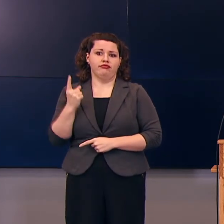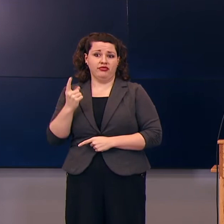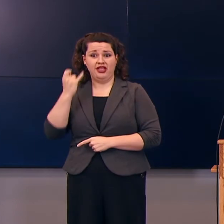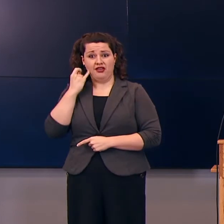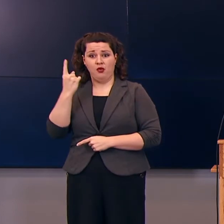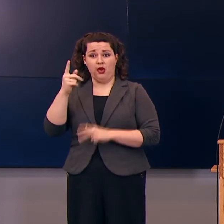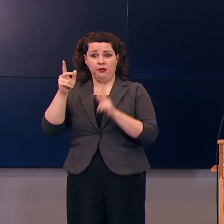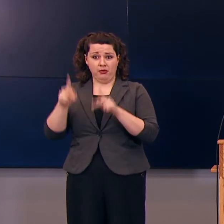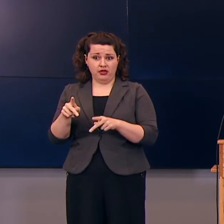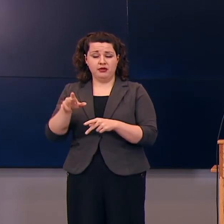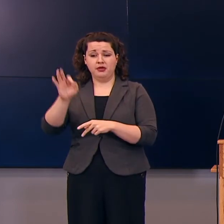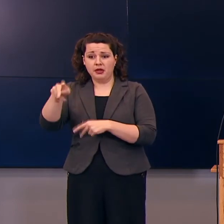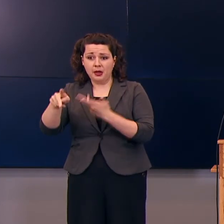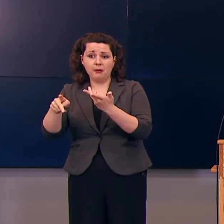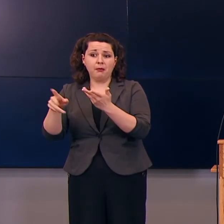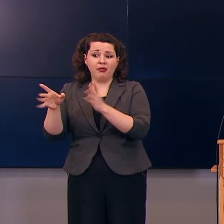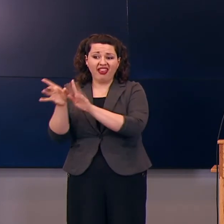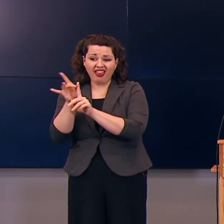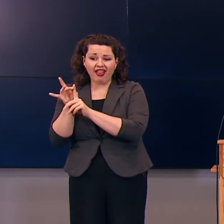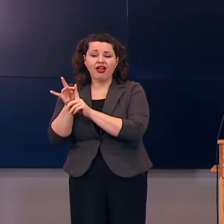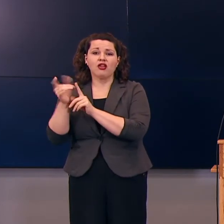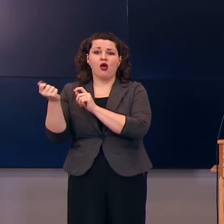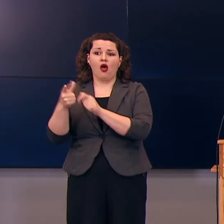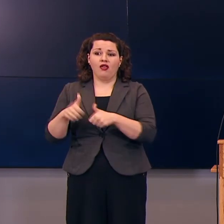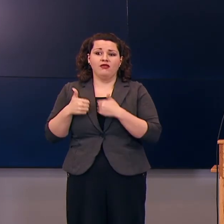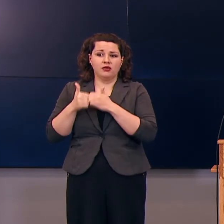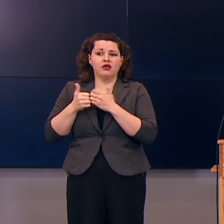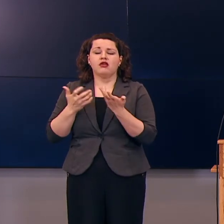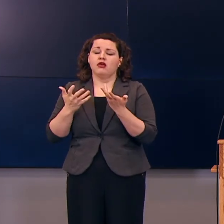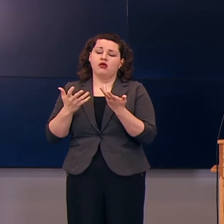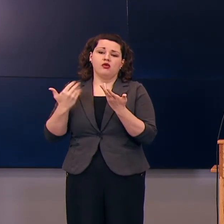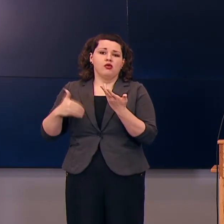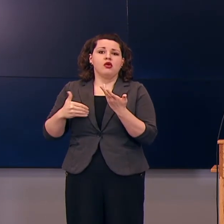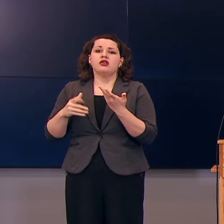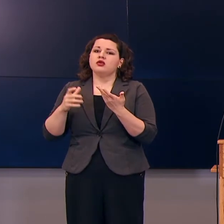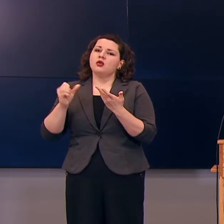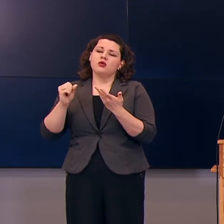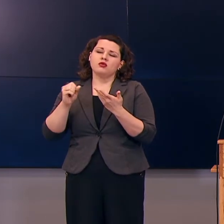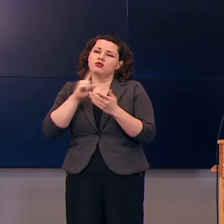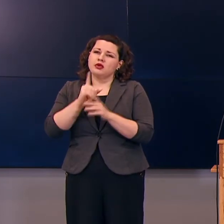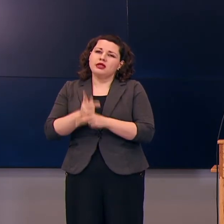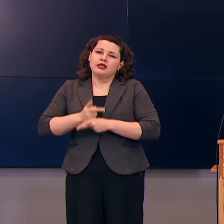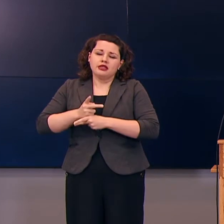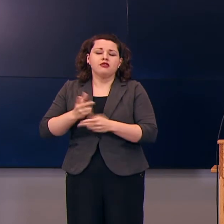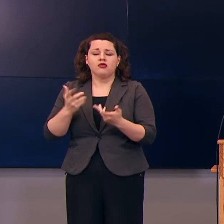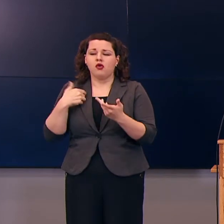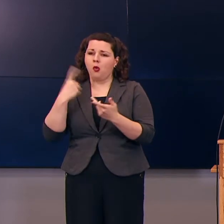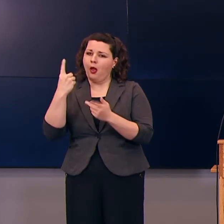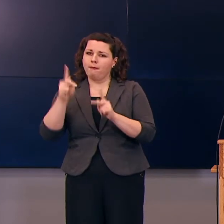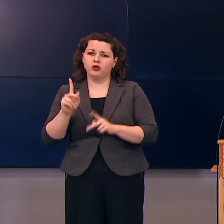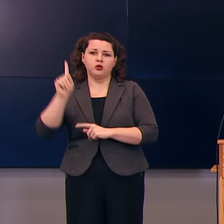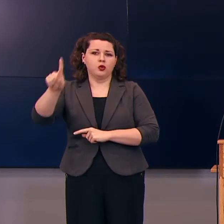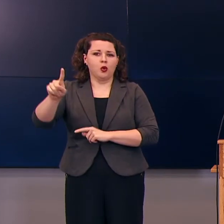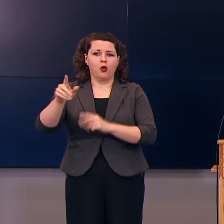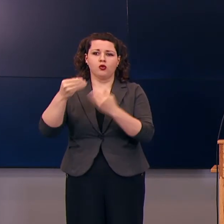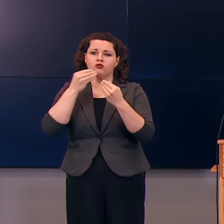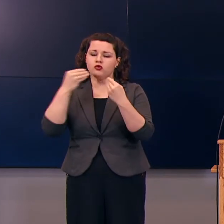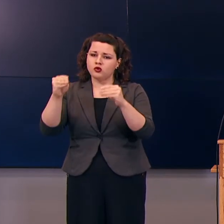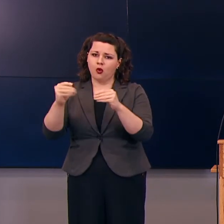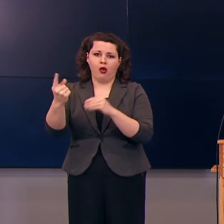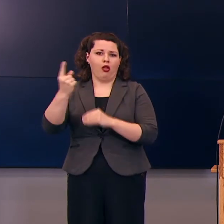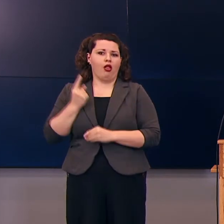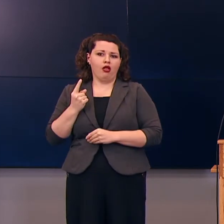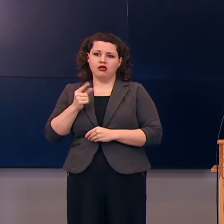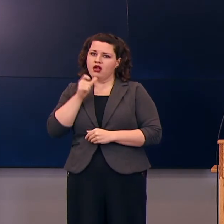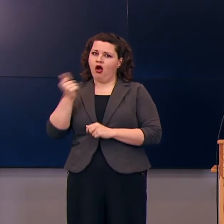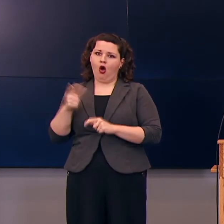it's highly likely that there will be a transmission within the household unit. So I think that we all need to